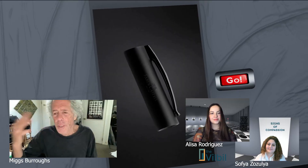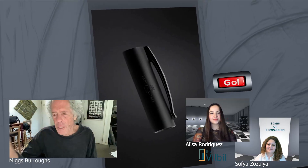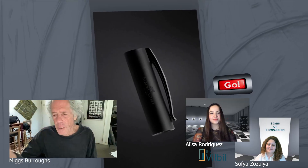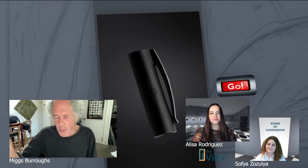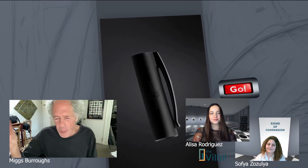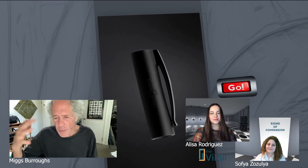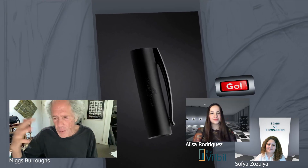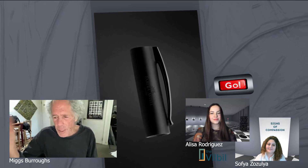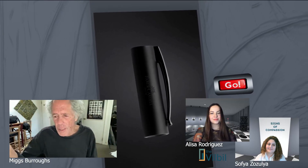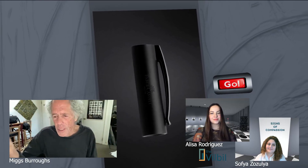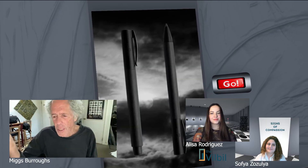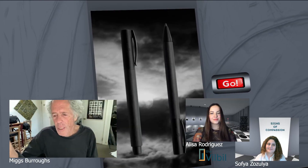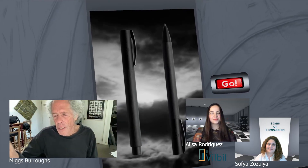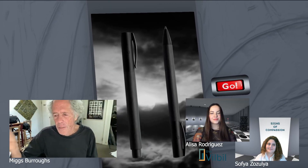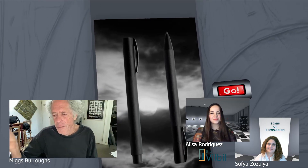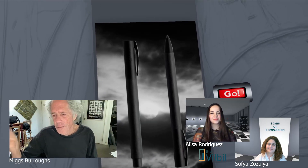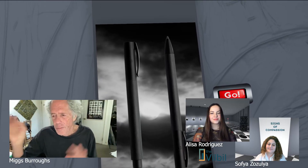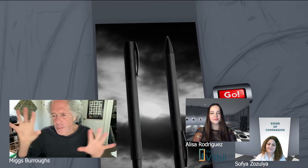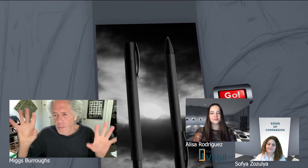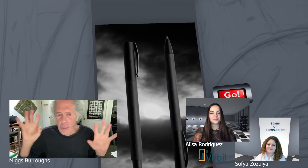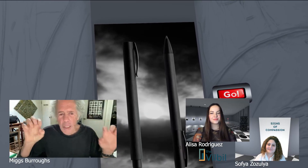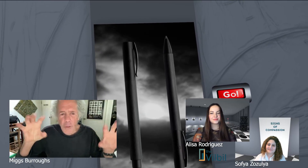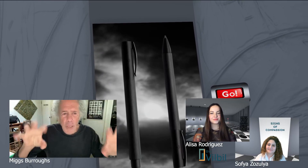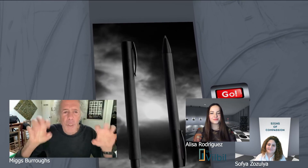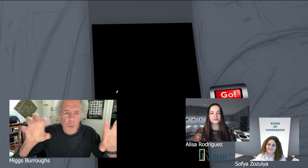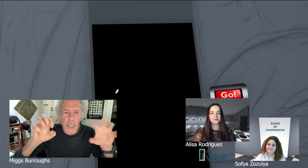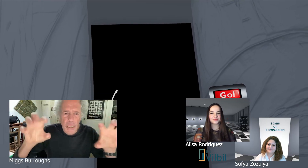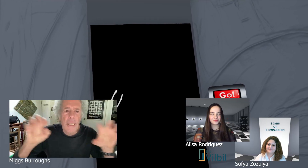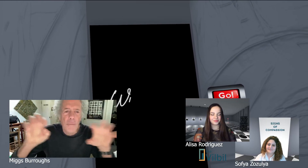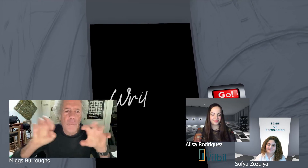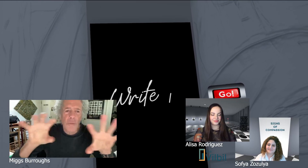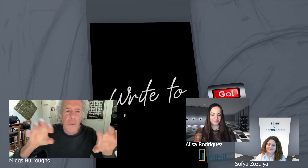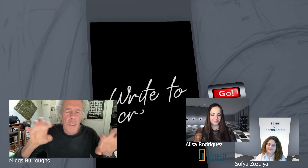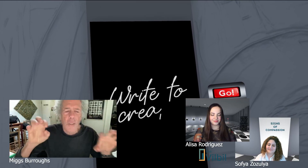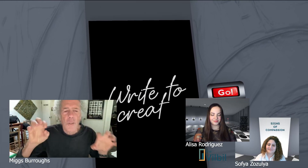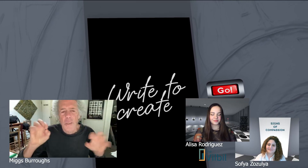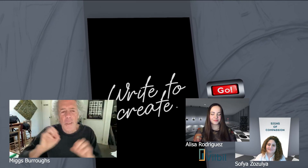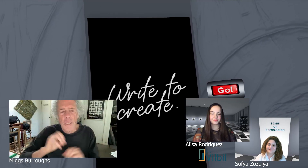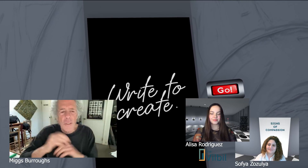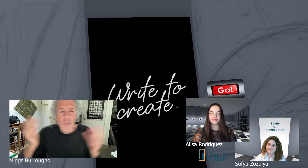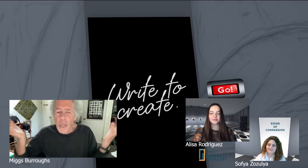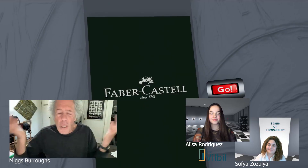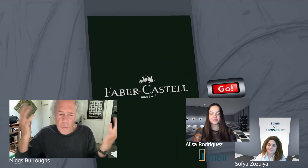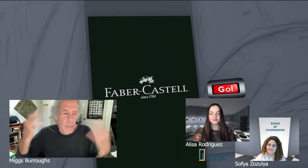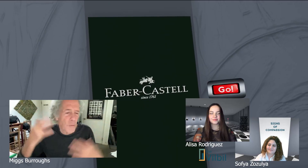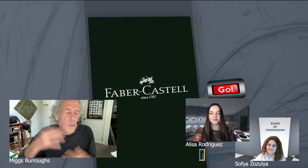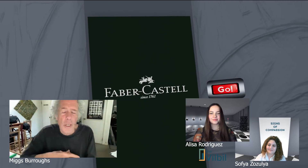an aggressive thing. I've got to grab a new idea. I'm out, and they will